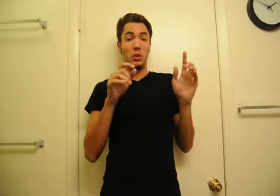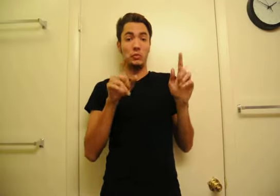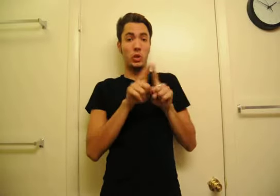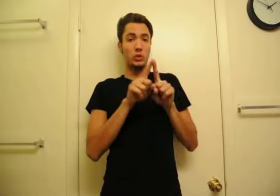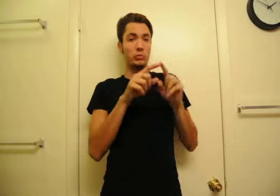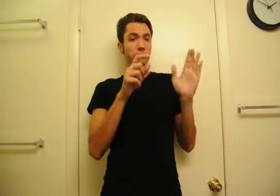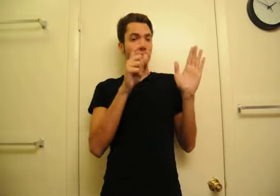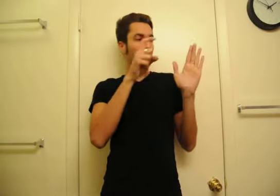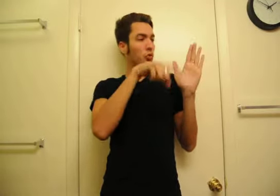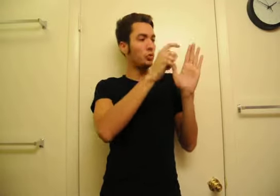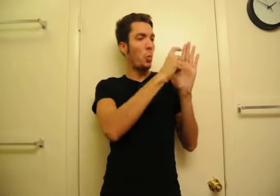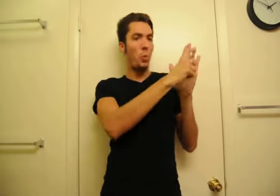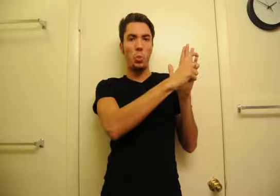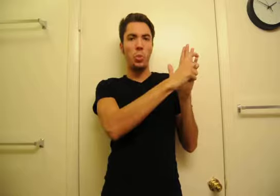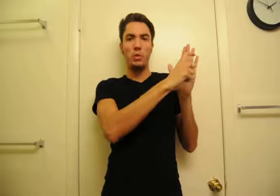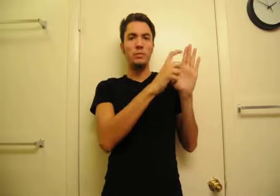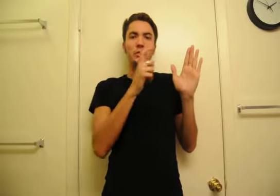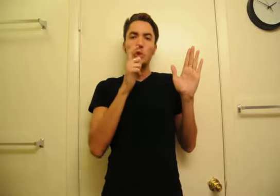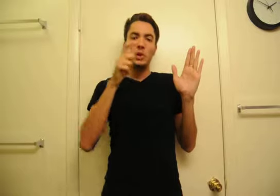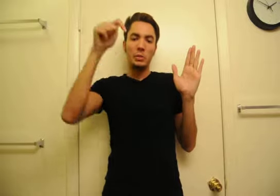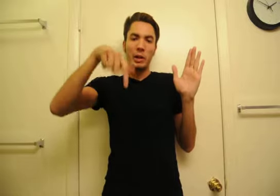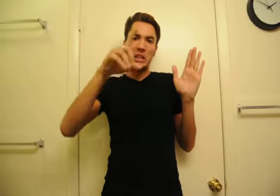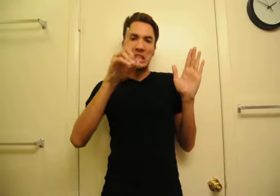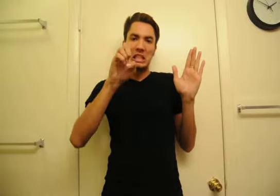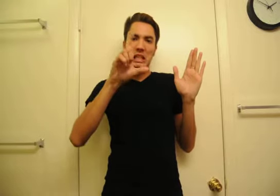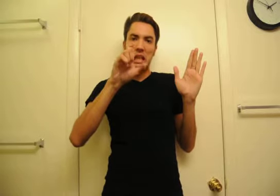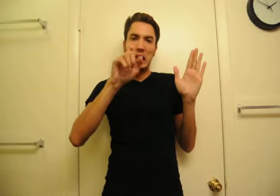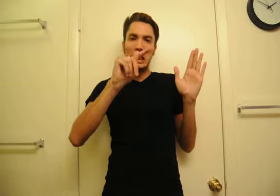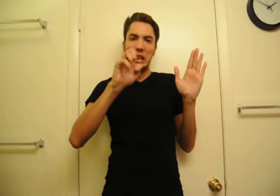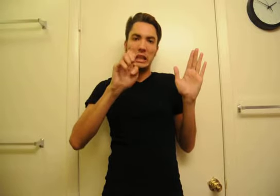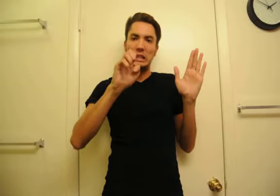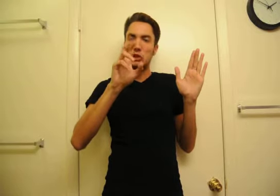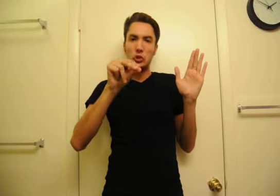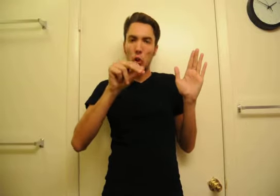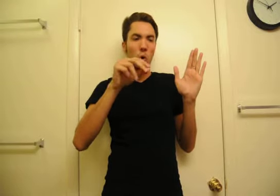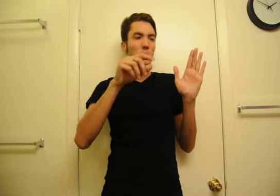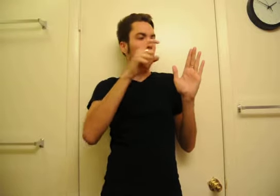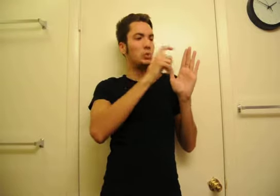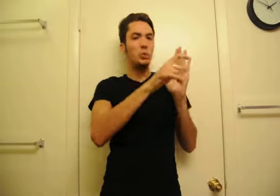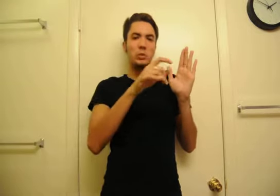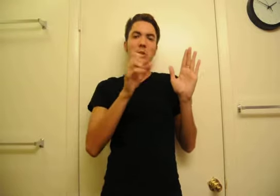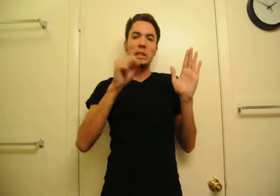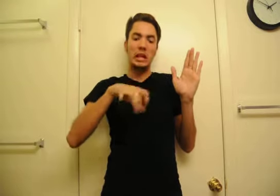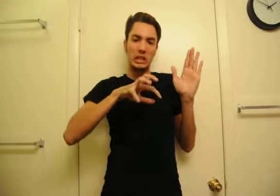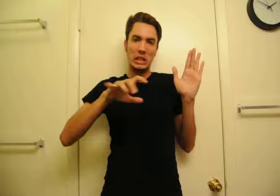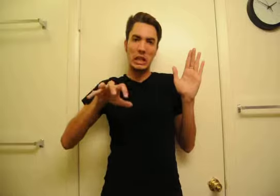over it. This is in every program. Also, you can go double-click drag to highlight in one-word increments as you drag. Much more